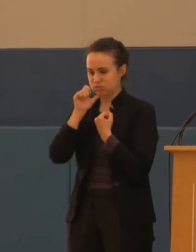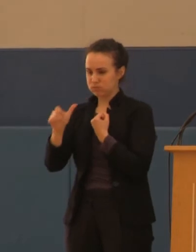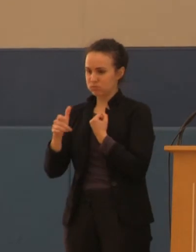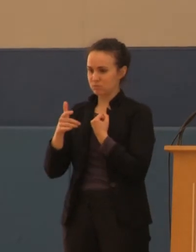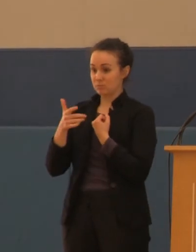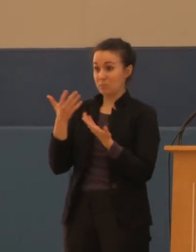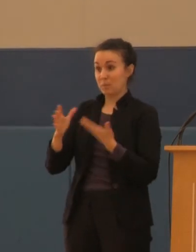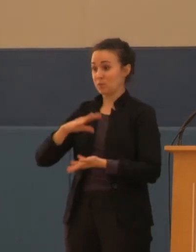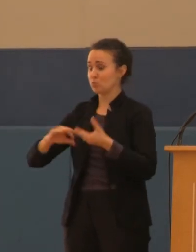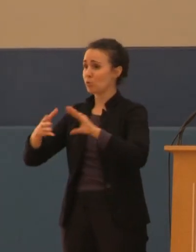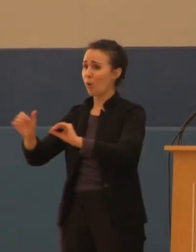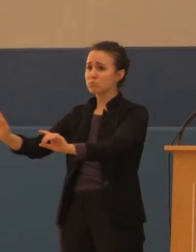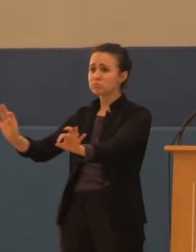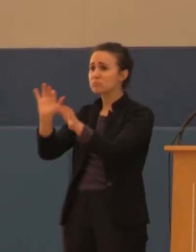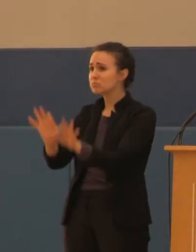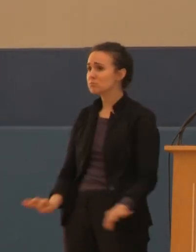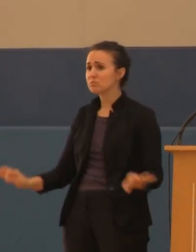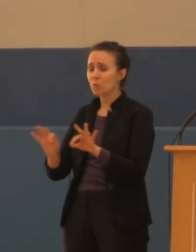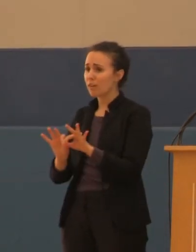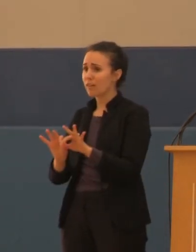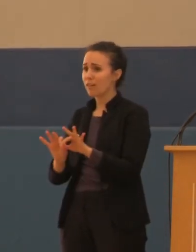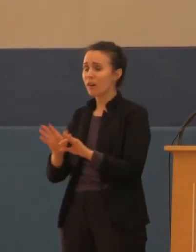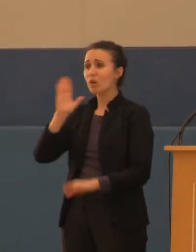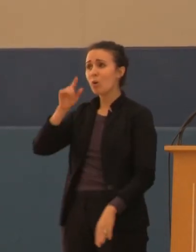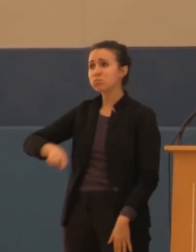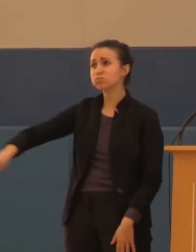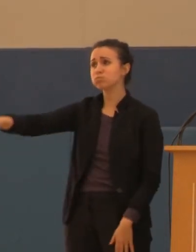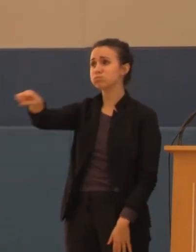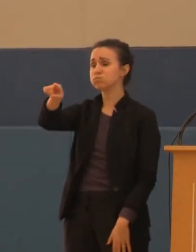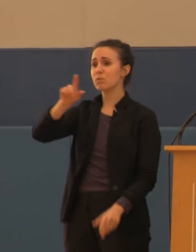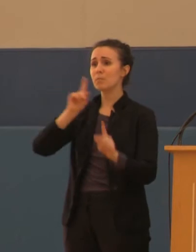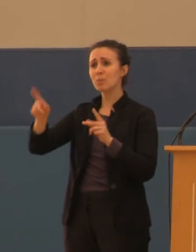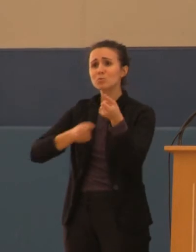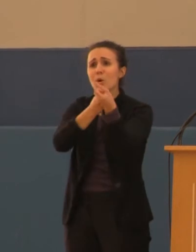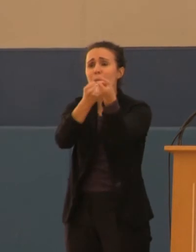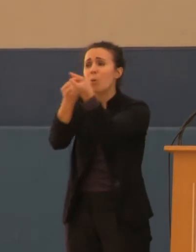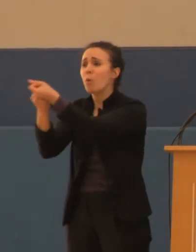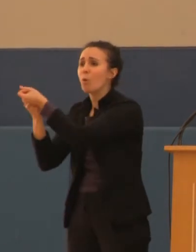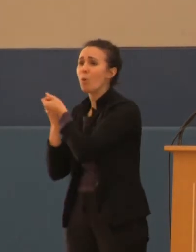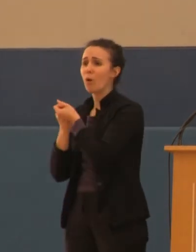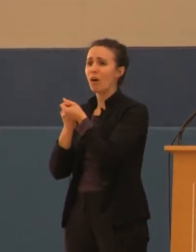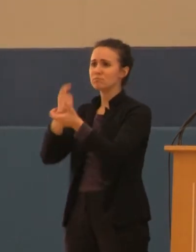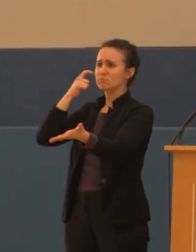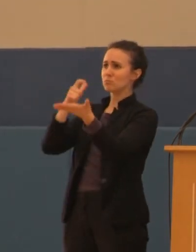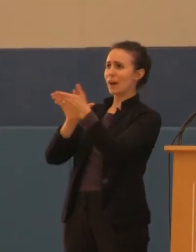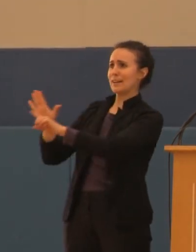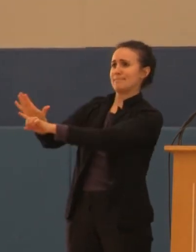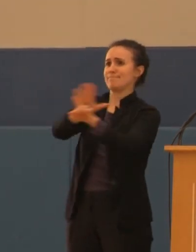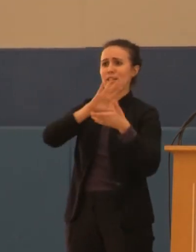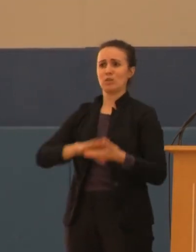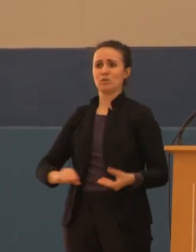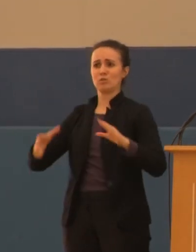though we have one, know that there are people out there. Get behind them. Recognize that